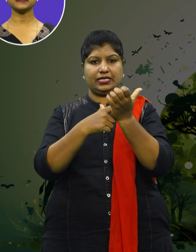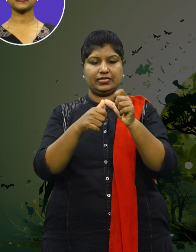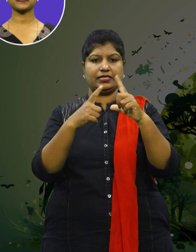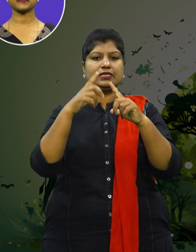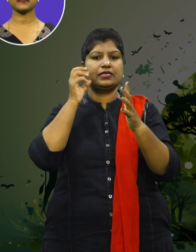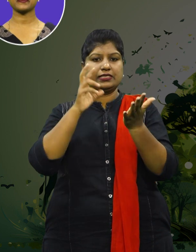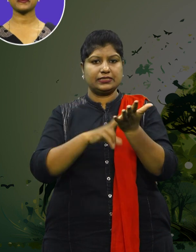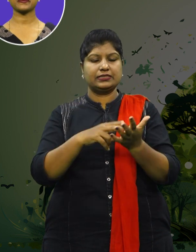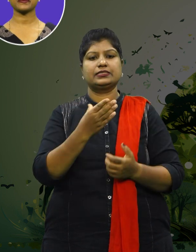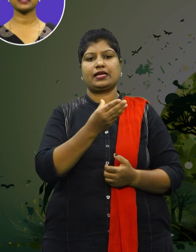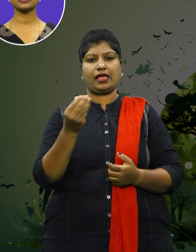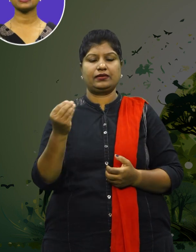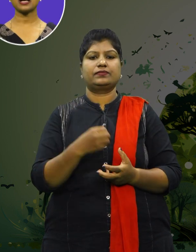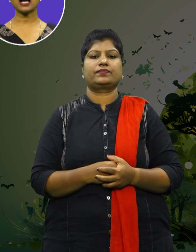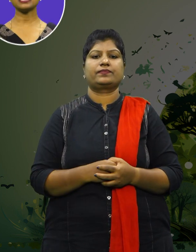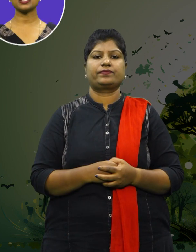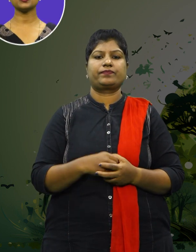the